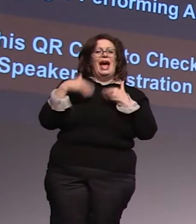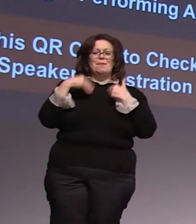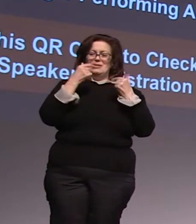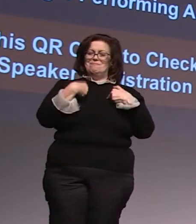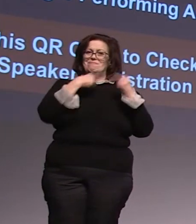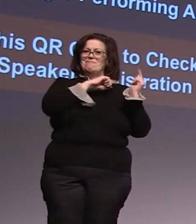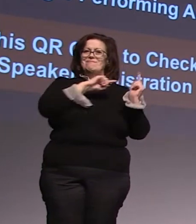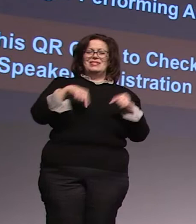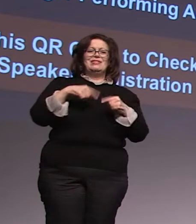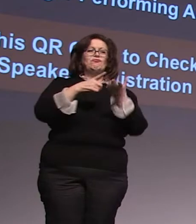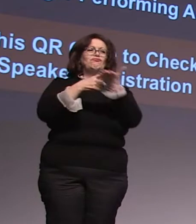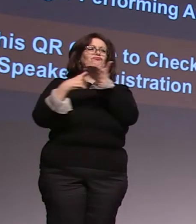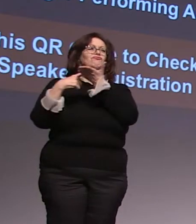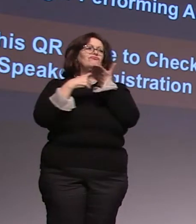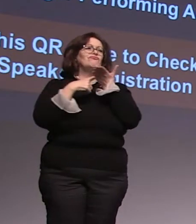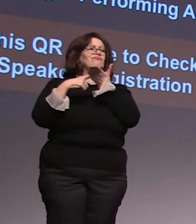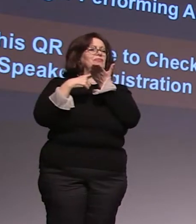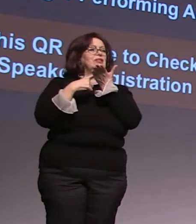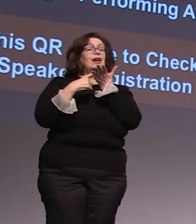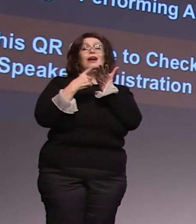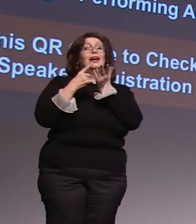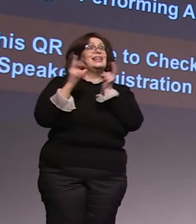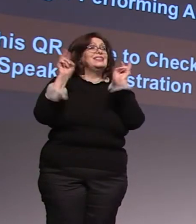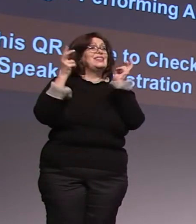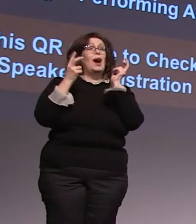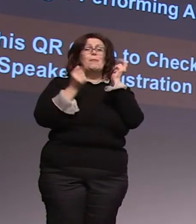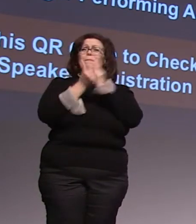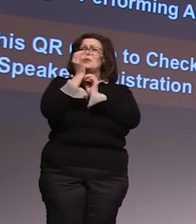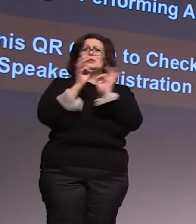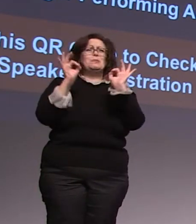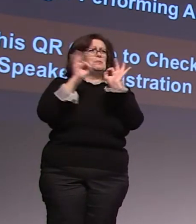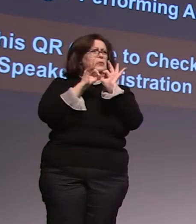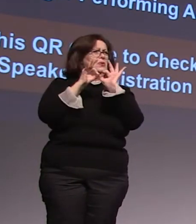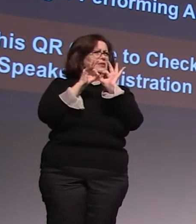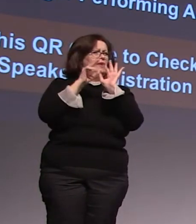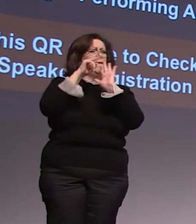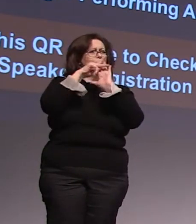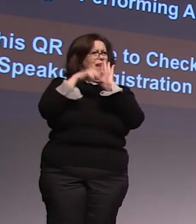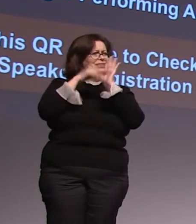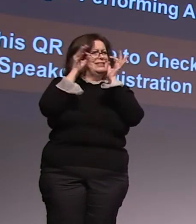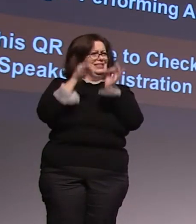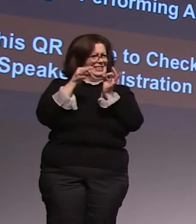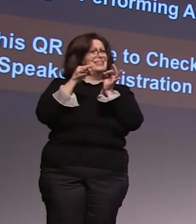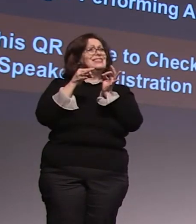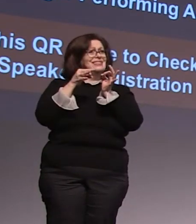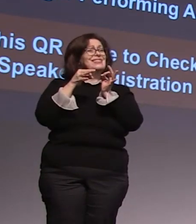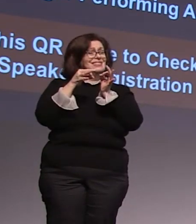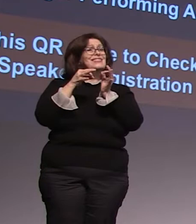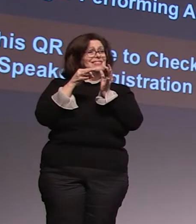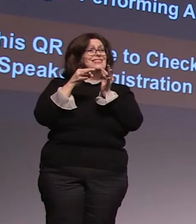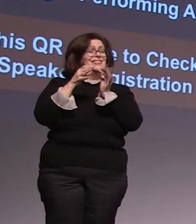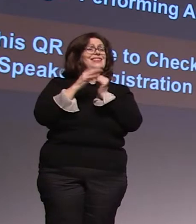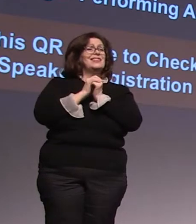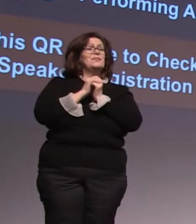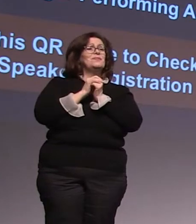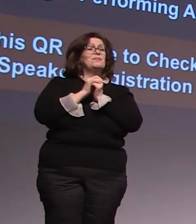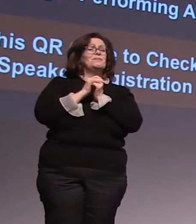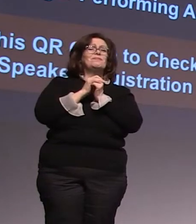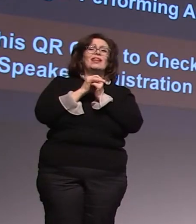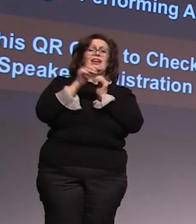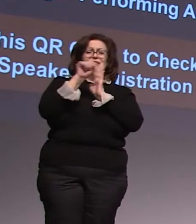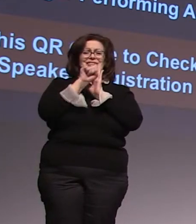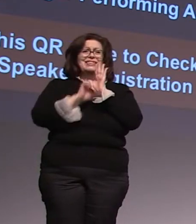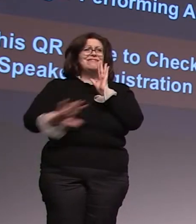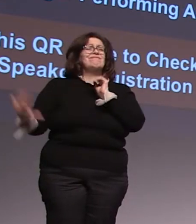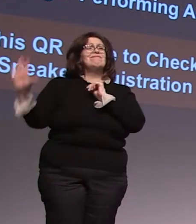here and talk about what I think is one of the most important policy decisions and one of the most important policy considerations we can make as a state